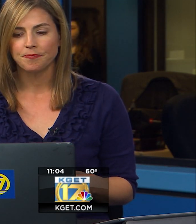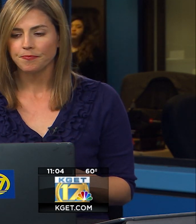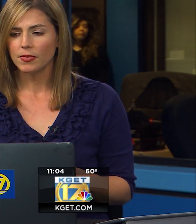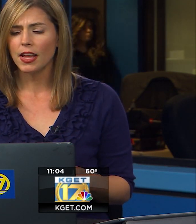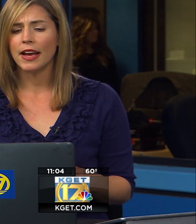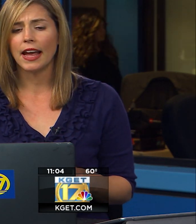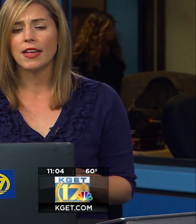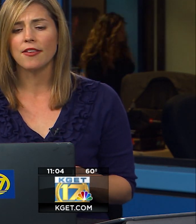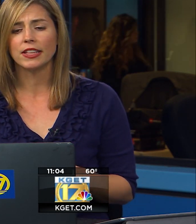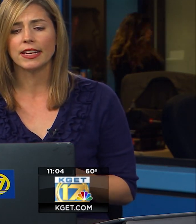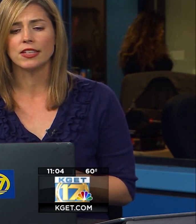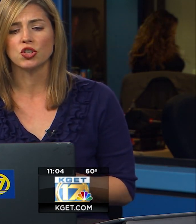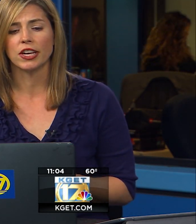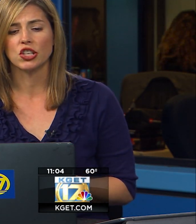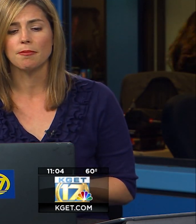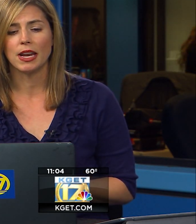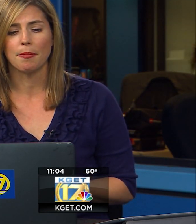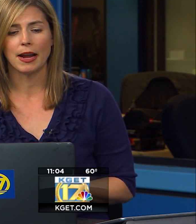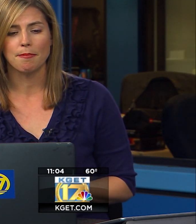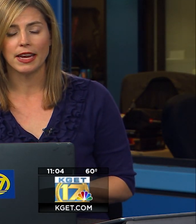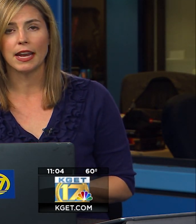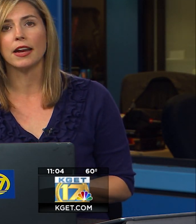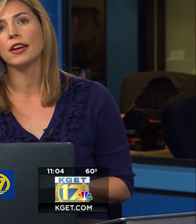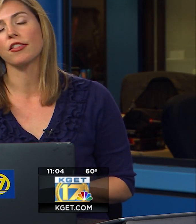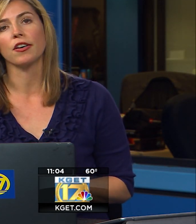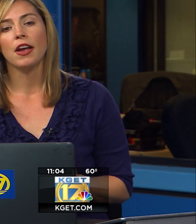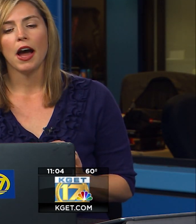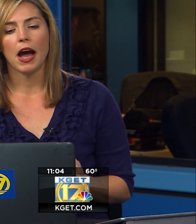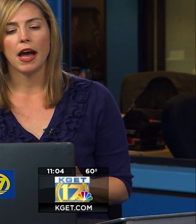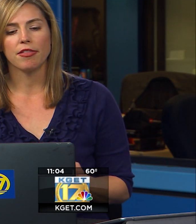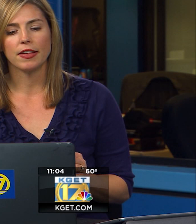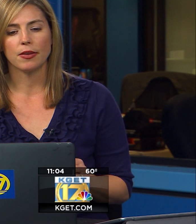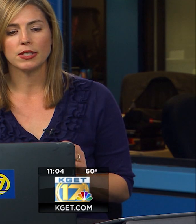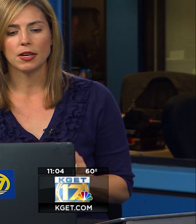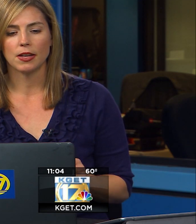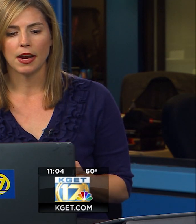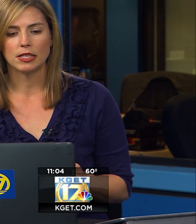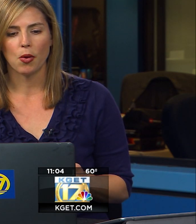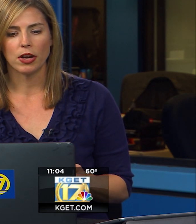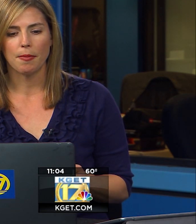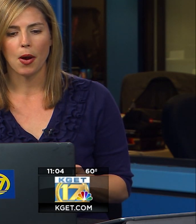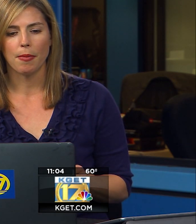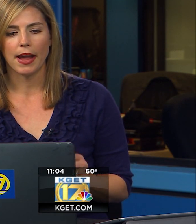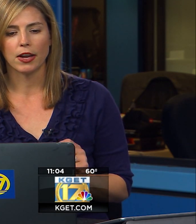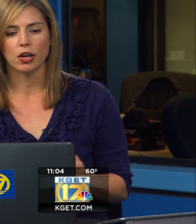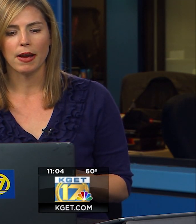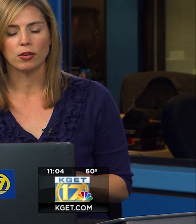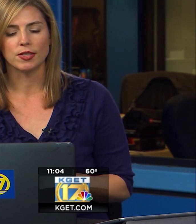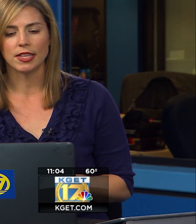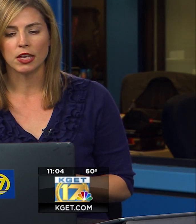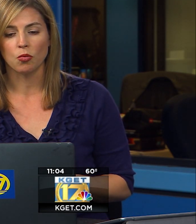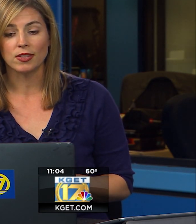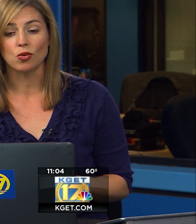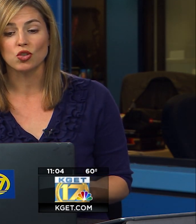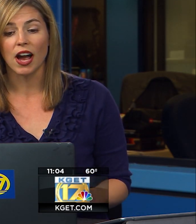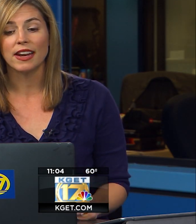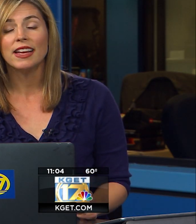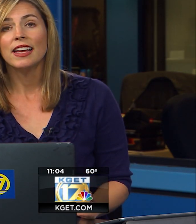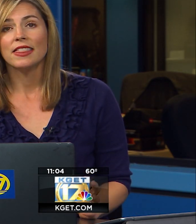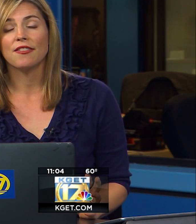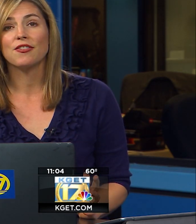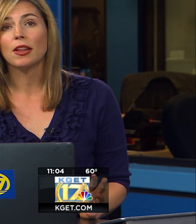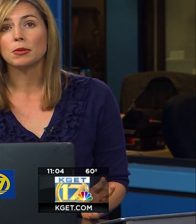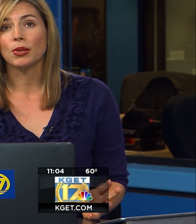devices. Again, everything is changing minute by minute. Another thing that was spoken about by Kern Medical CEO Russell